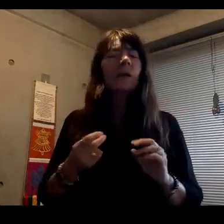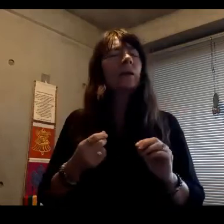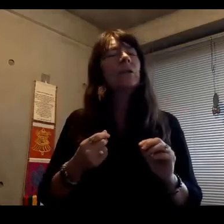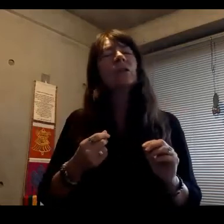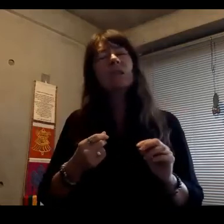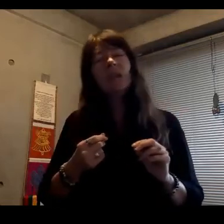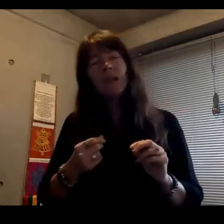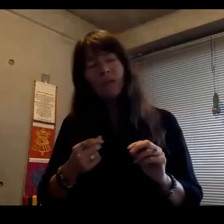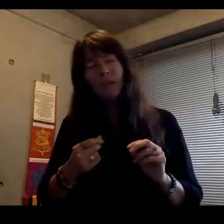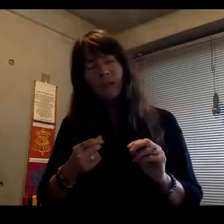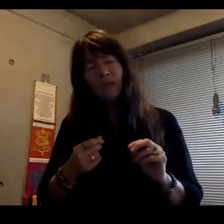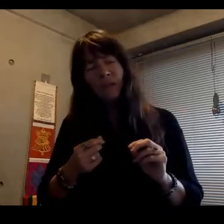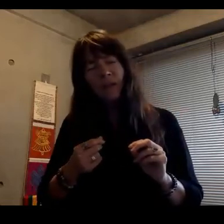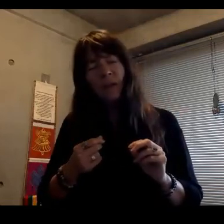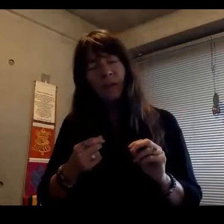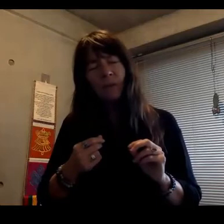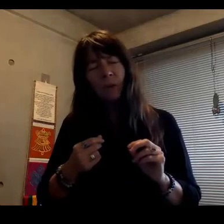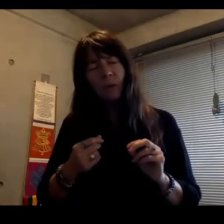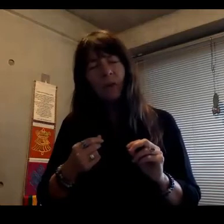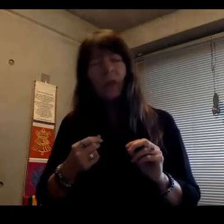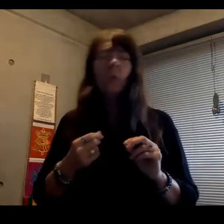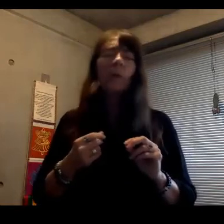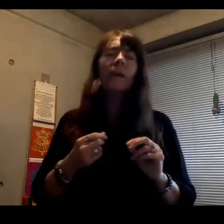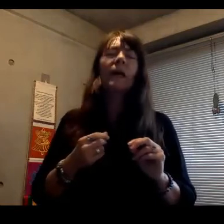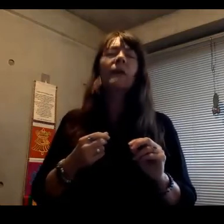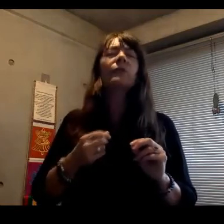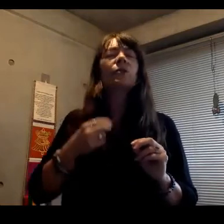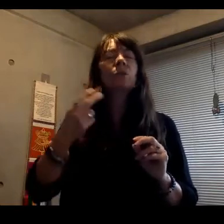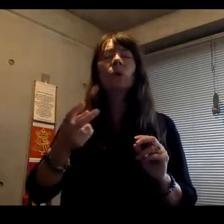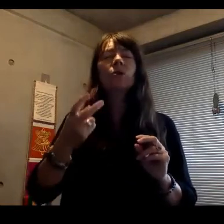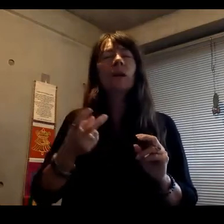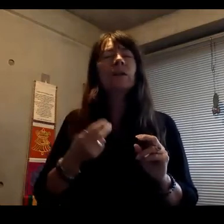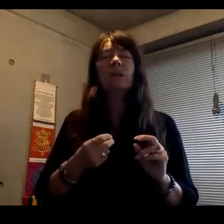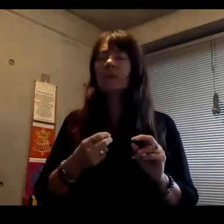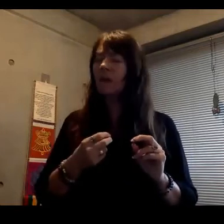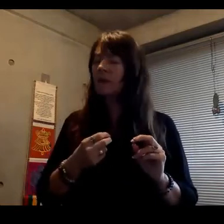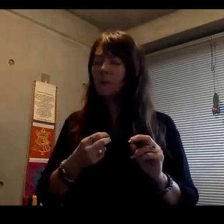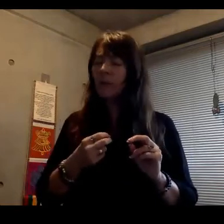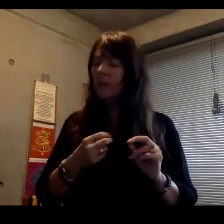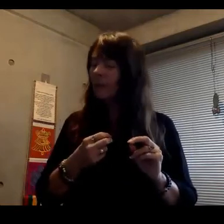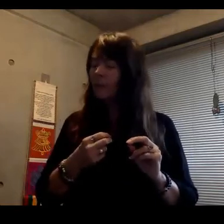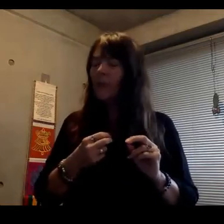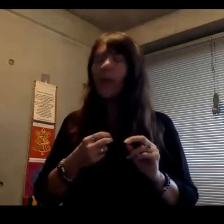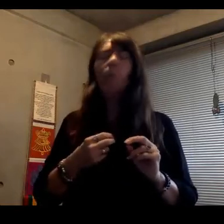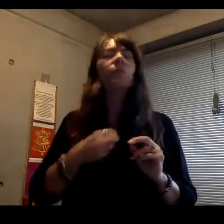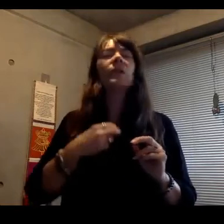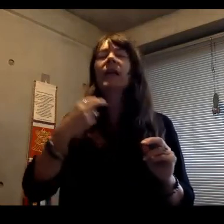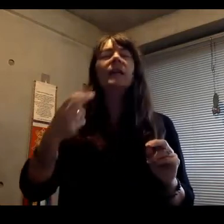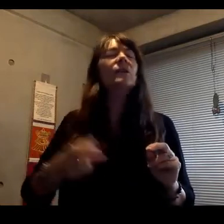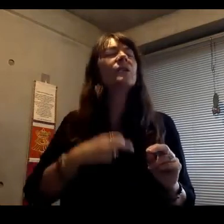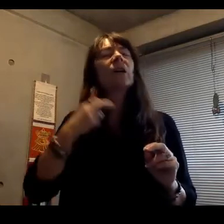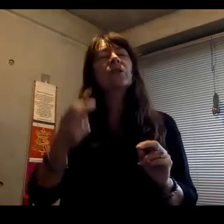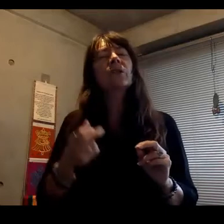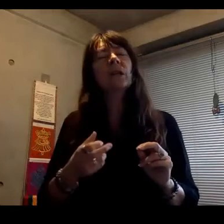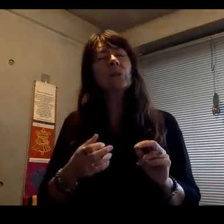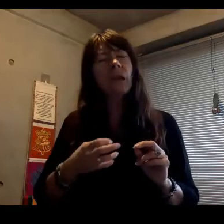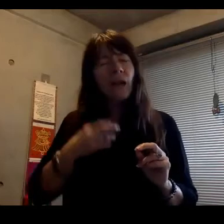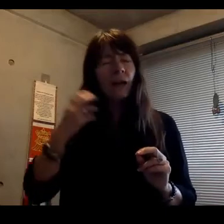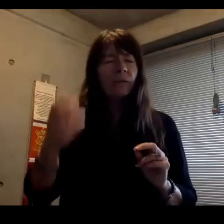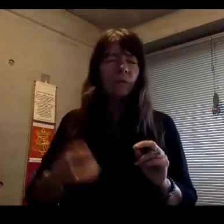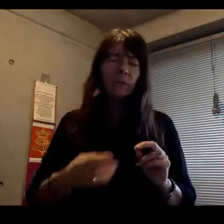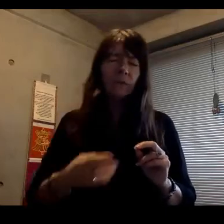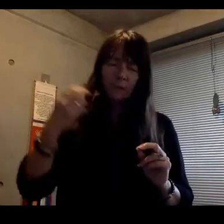been deceived down this road where they have this word trust is not really helpful in any discussion that